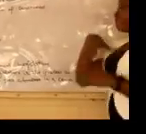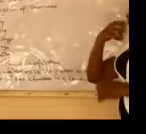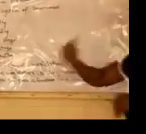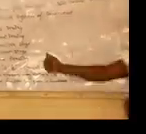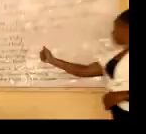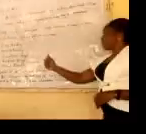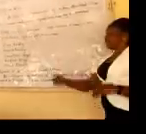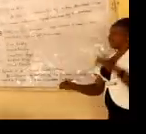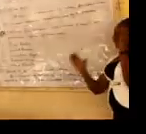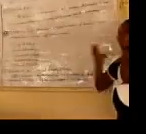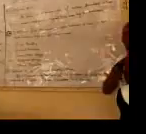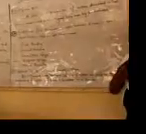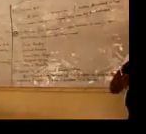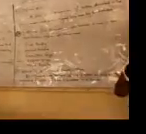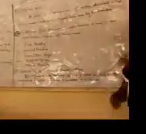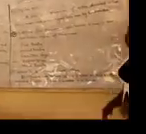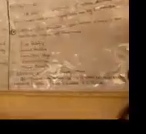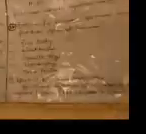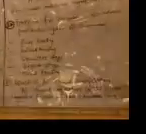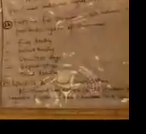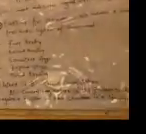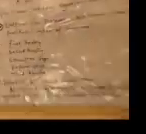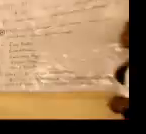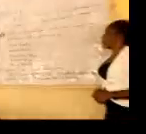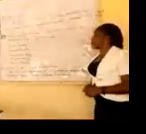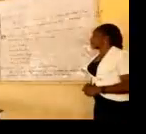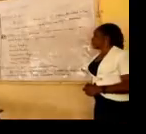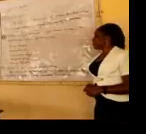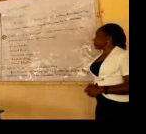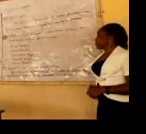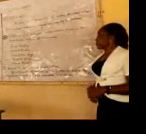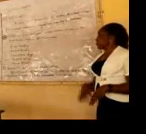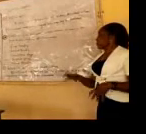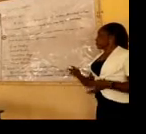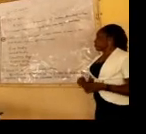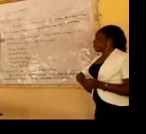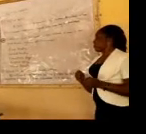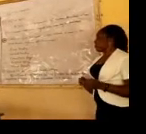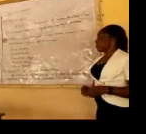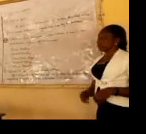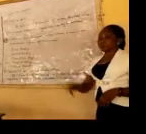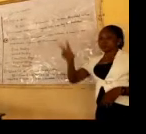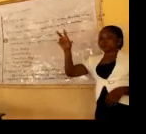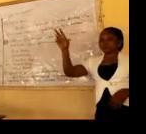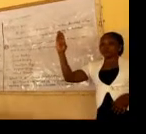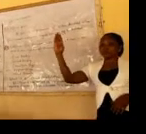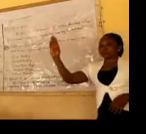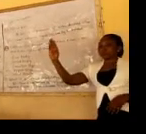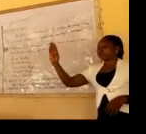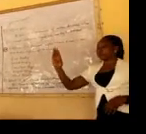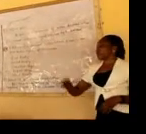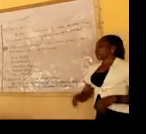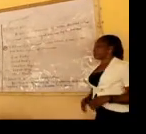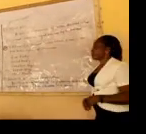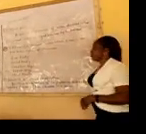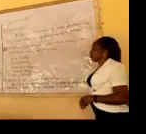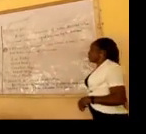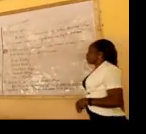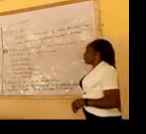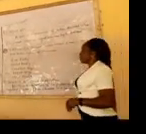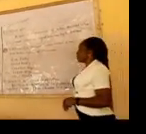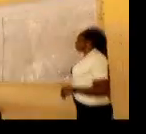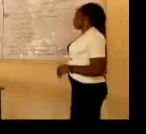lower house. Then in 3B, question 3B, they said we